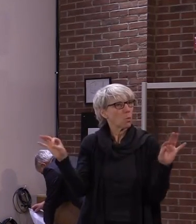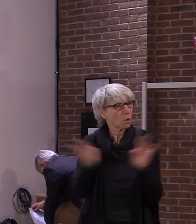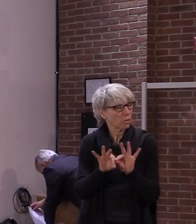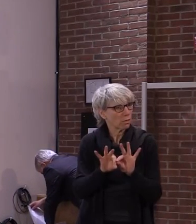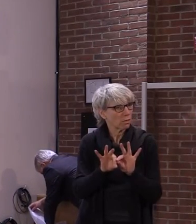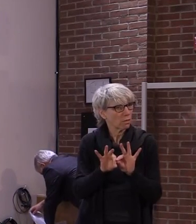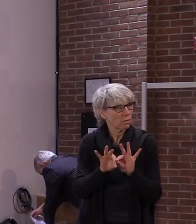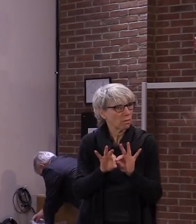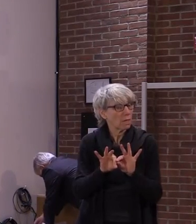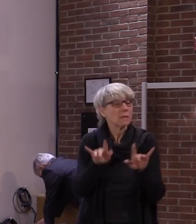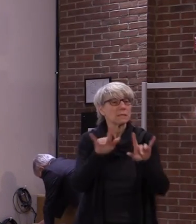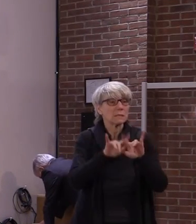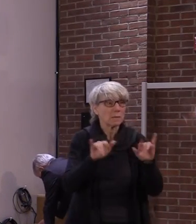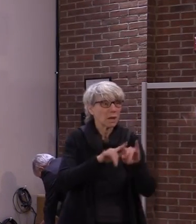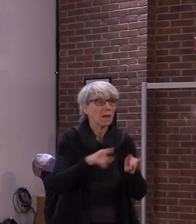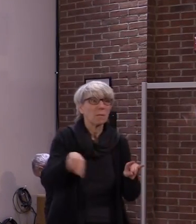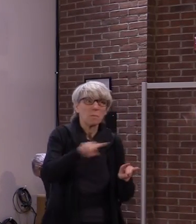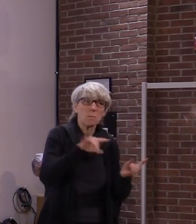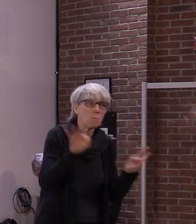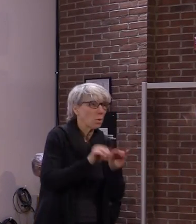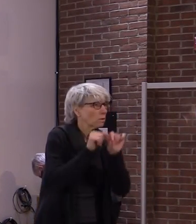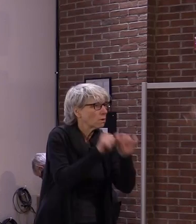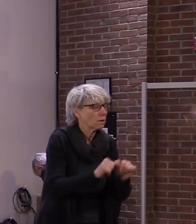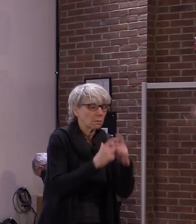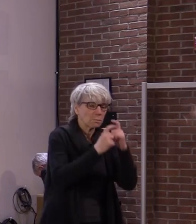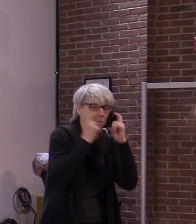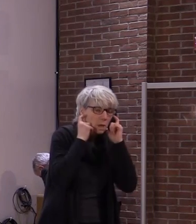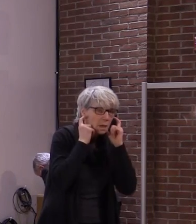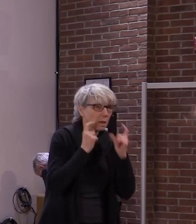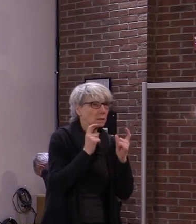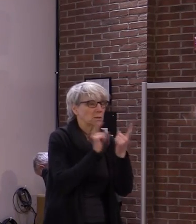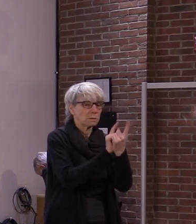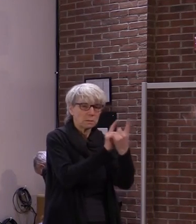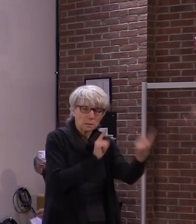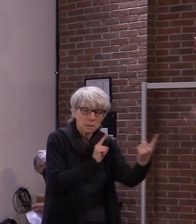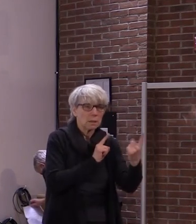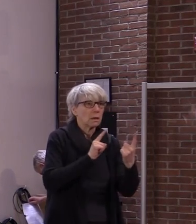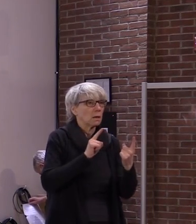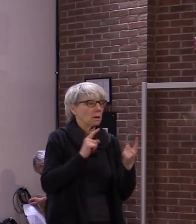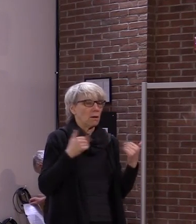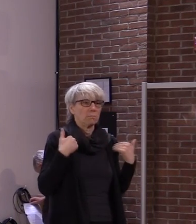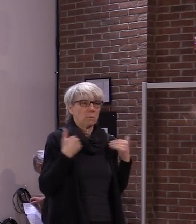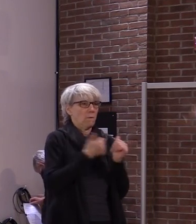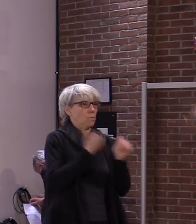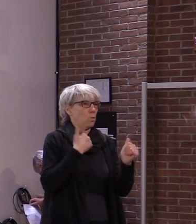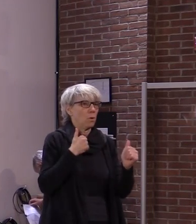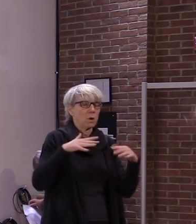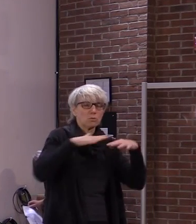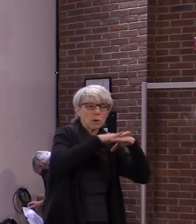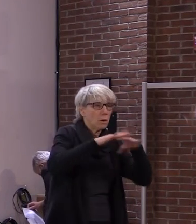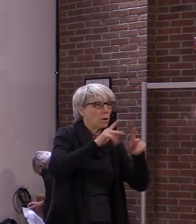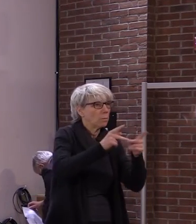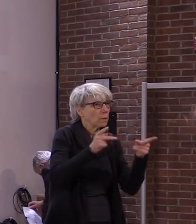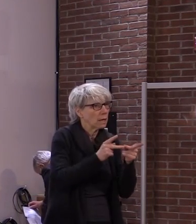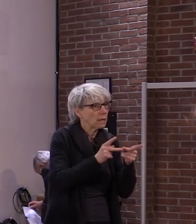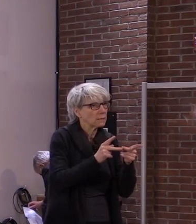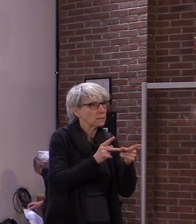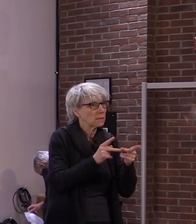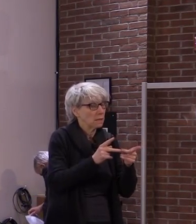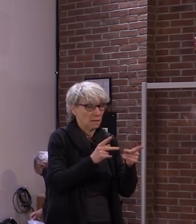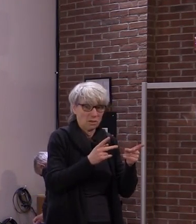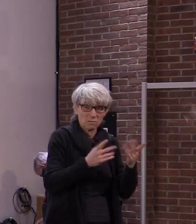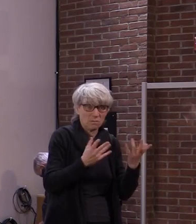avoiding crowded places, is essential to ending this pandemic and getting back to normal. To put it